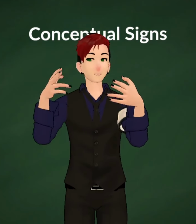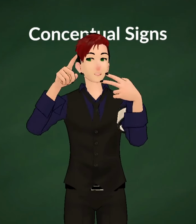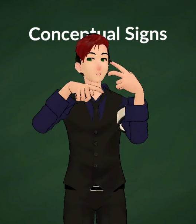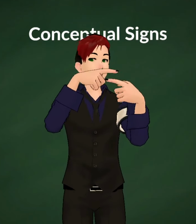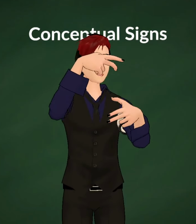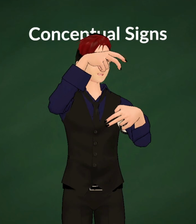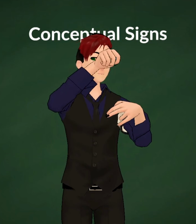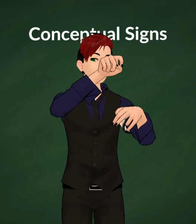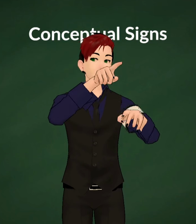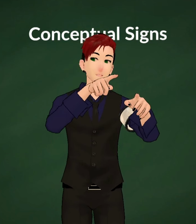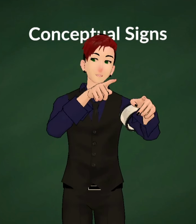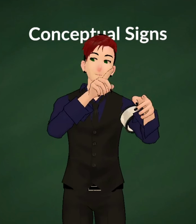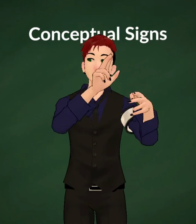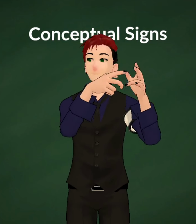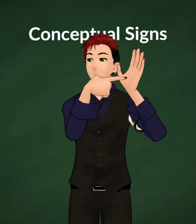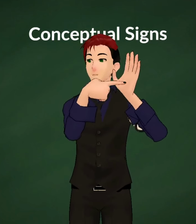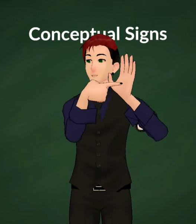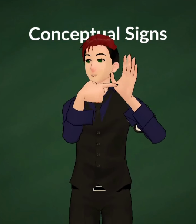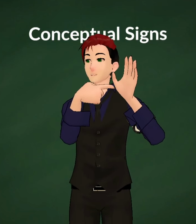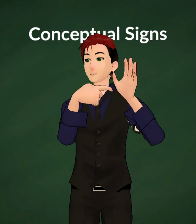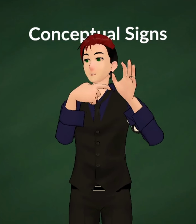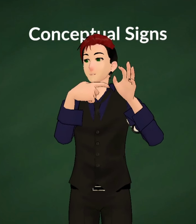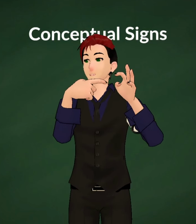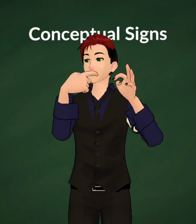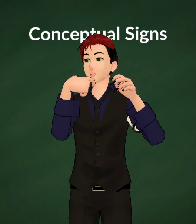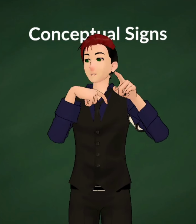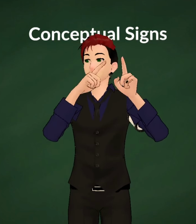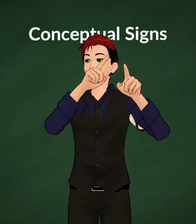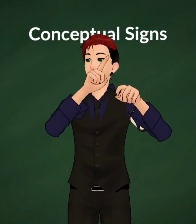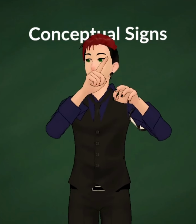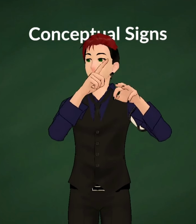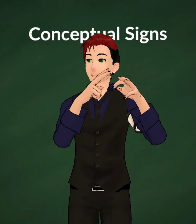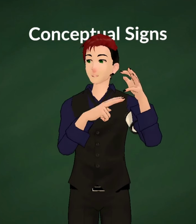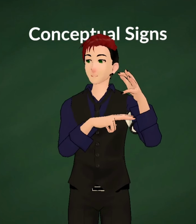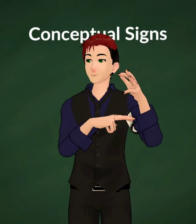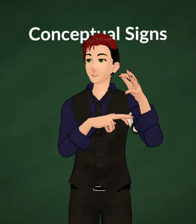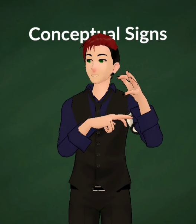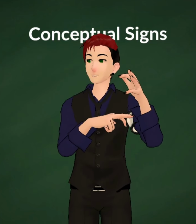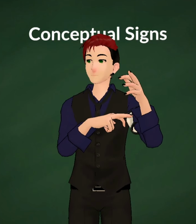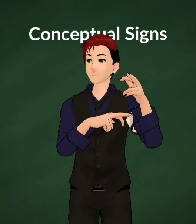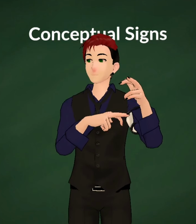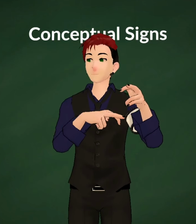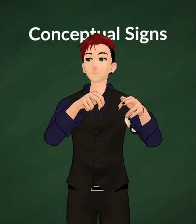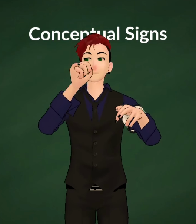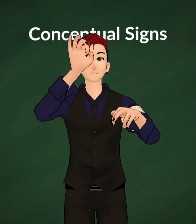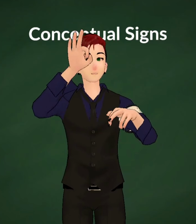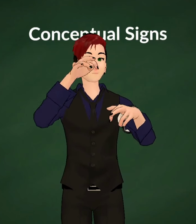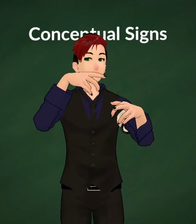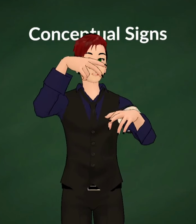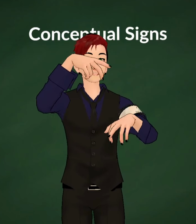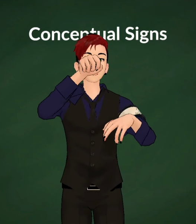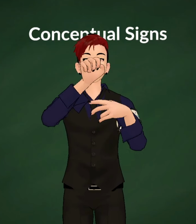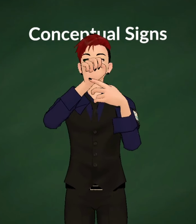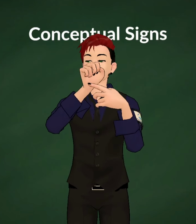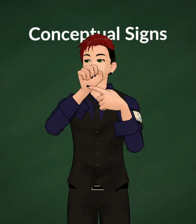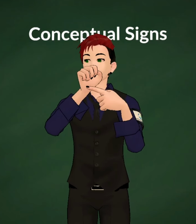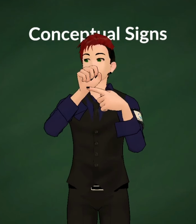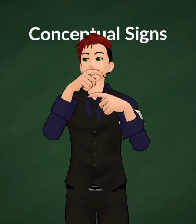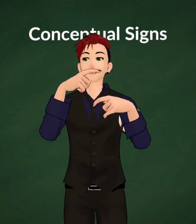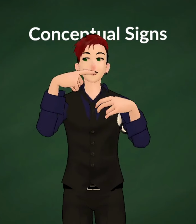thing, when you have PSE, Nimsy's example was I went across the bridge. So if I'm going to PSE it, I'm